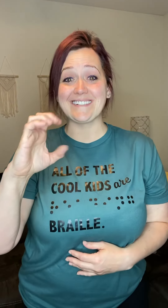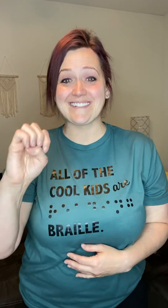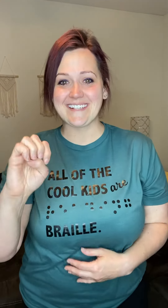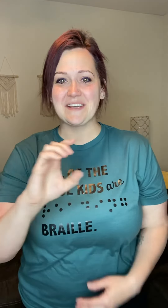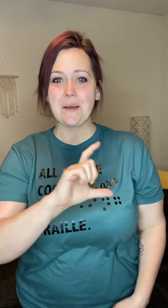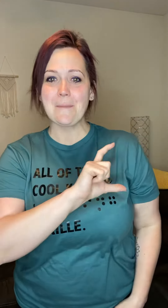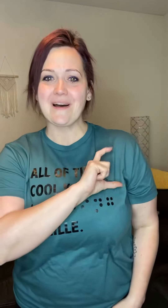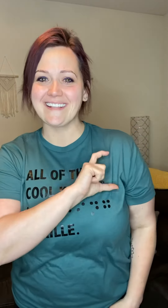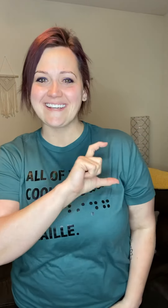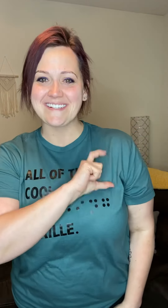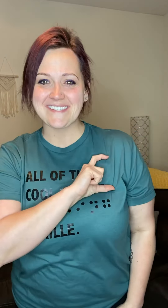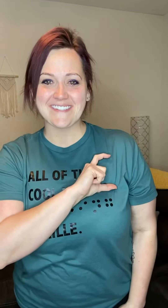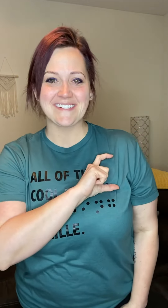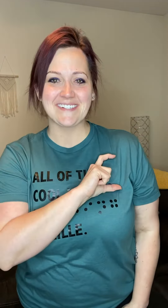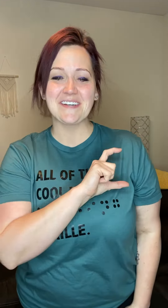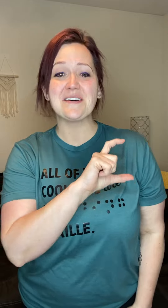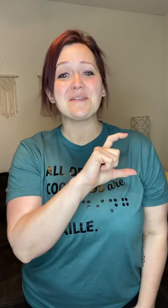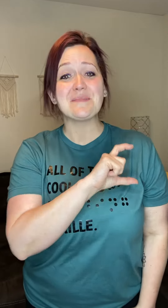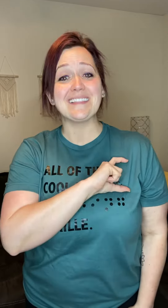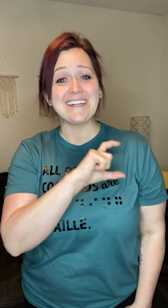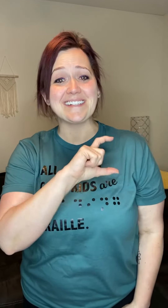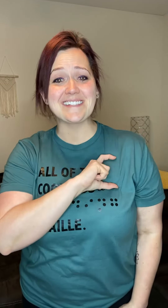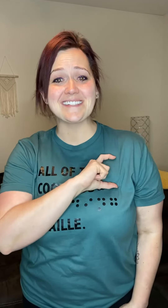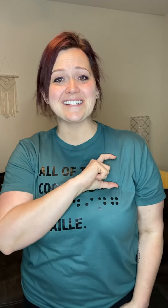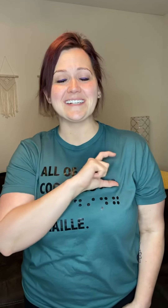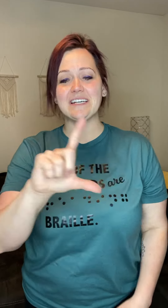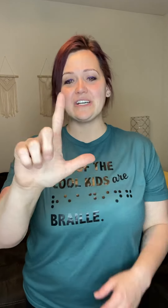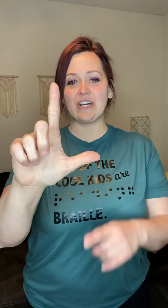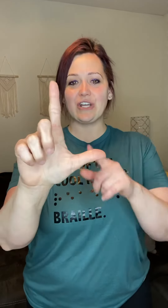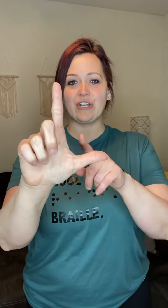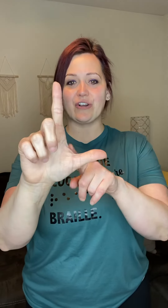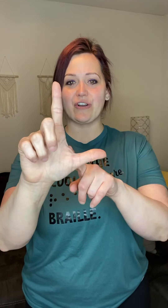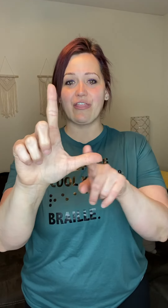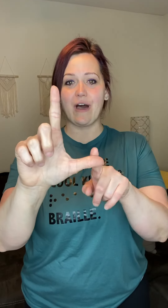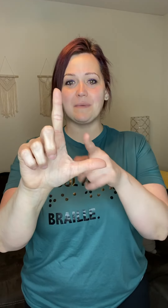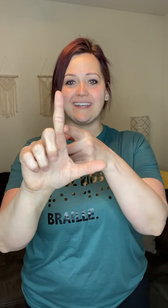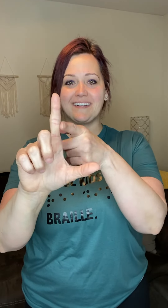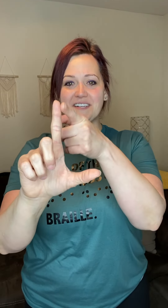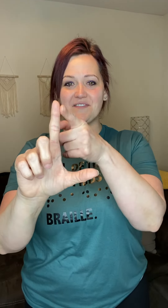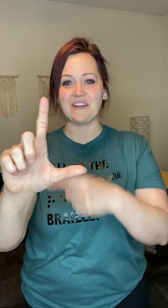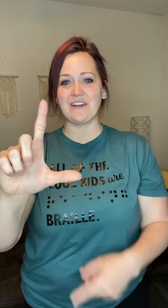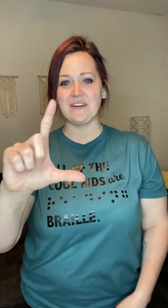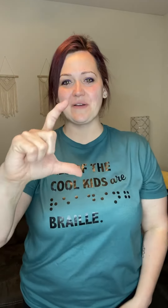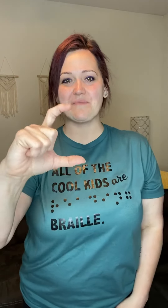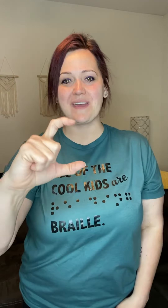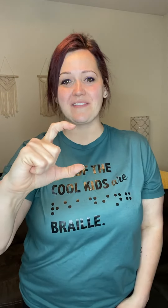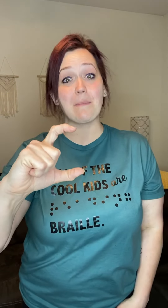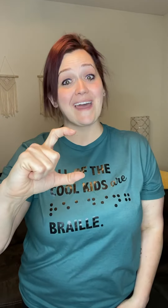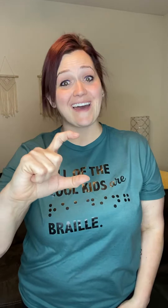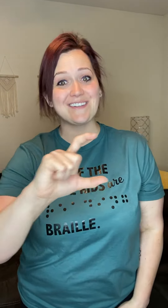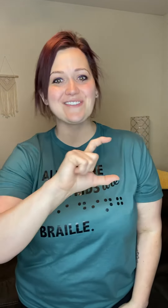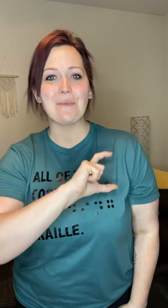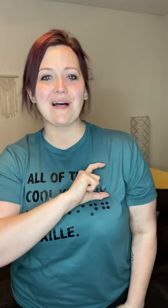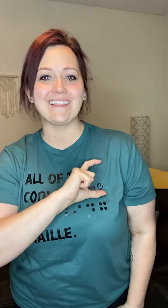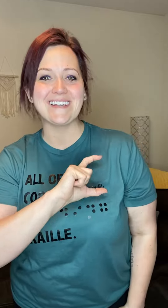Police, police, police. Your thumb and index finger make the badge.